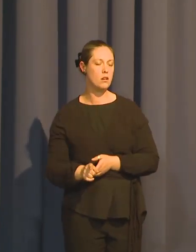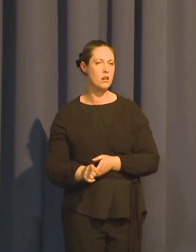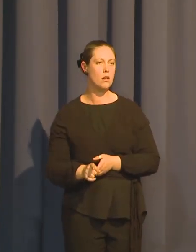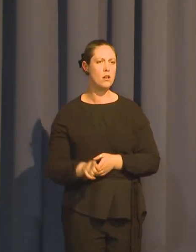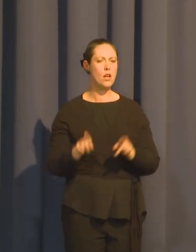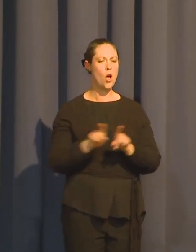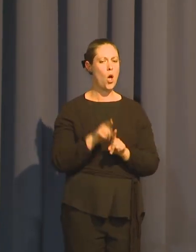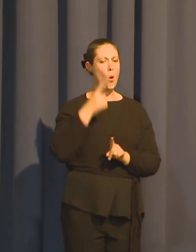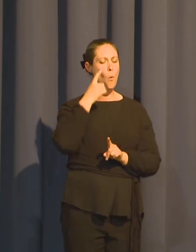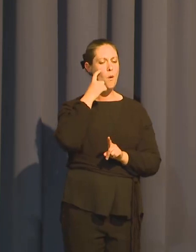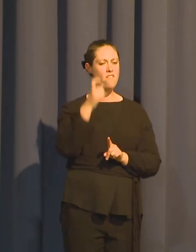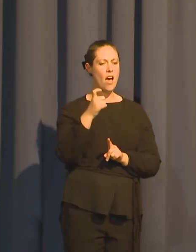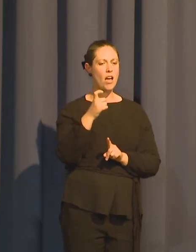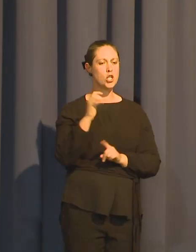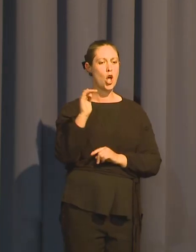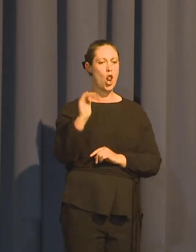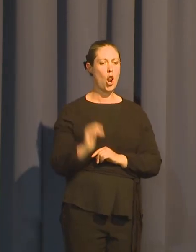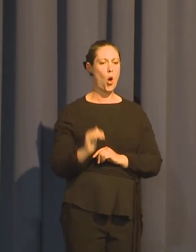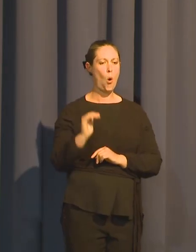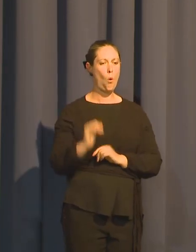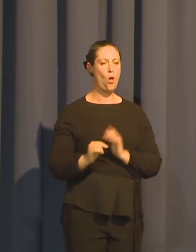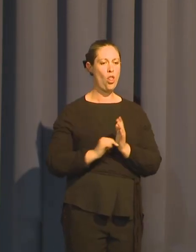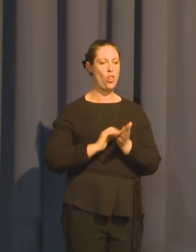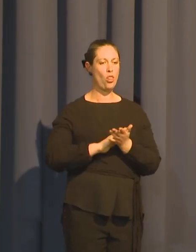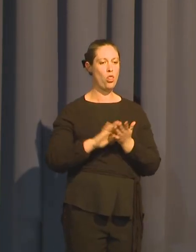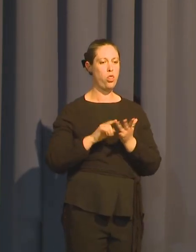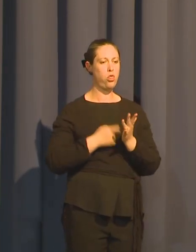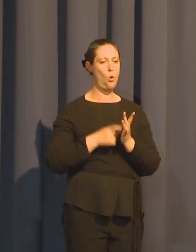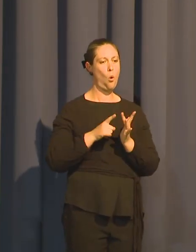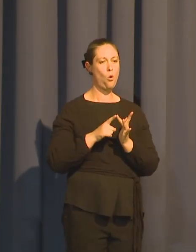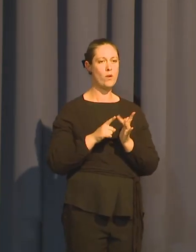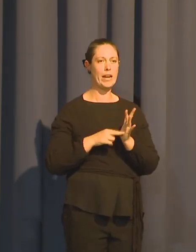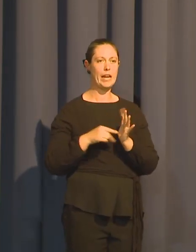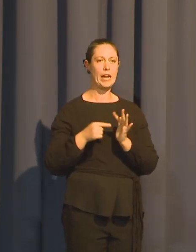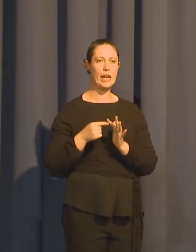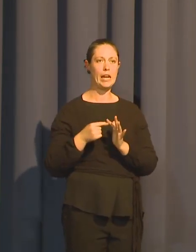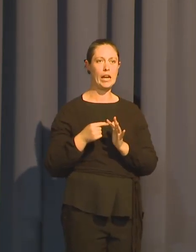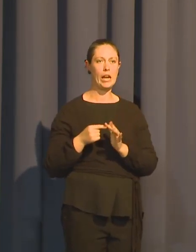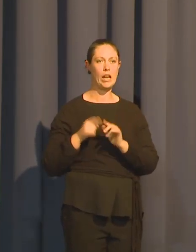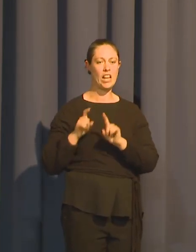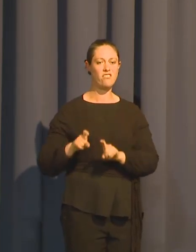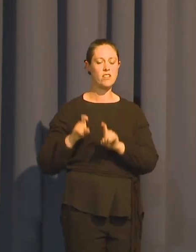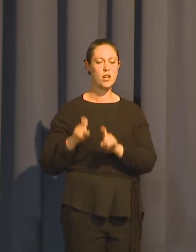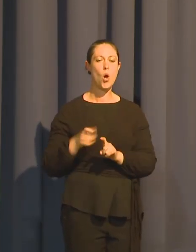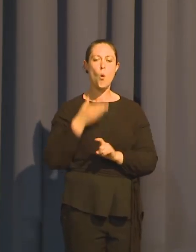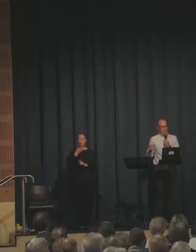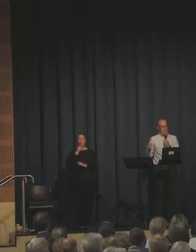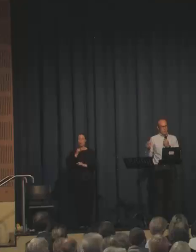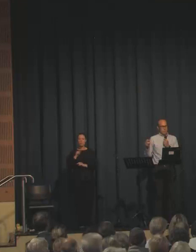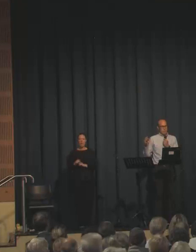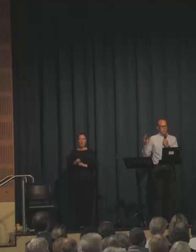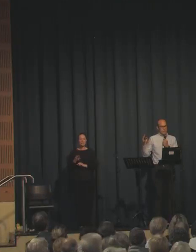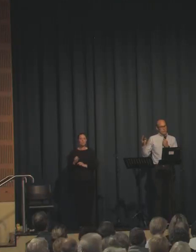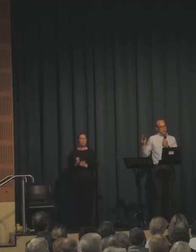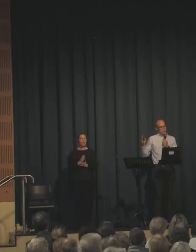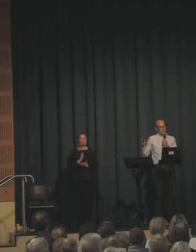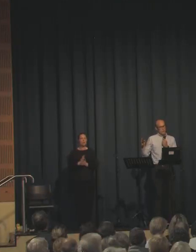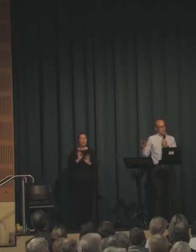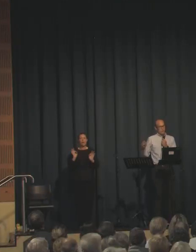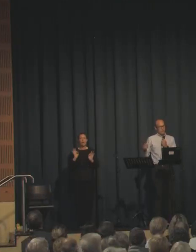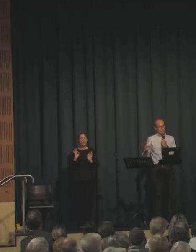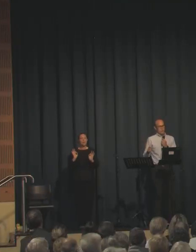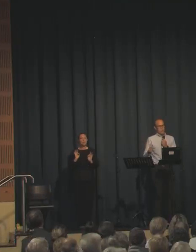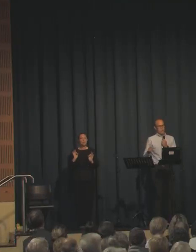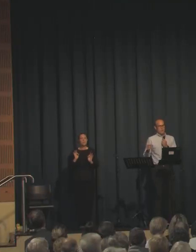noticing a lower chlorine residual, which we used to ensure that there's no bugs in the network. We noticed a